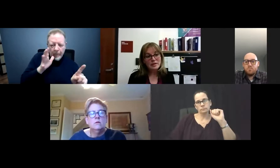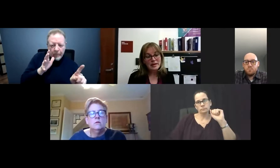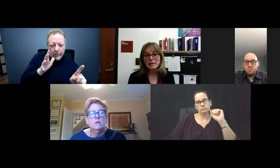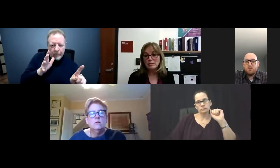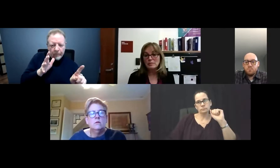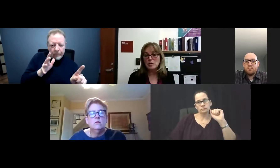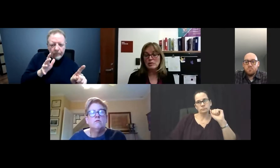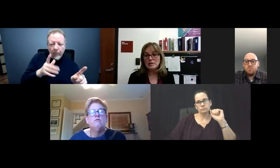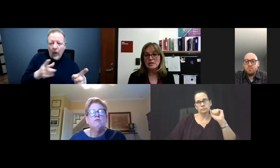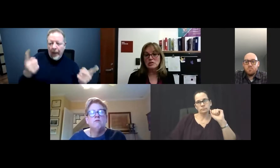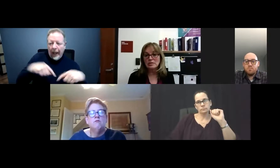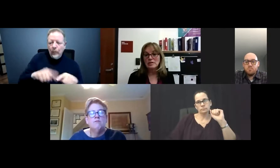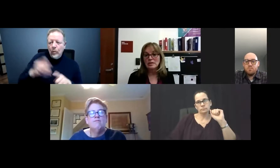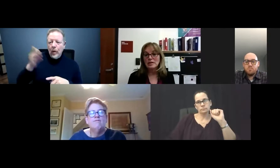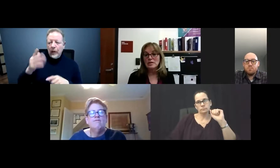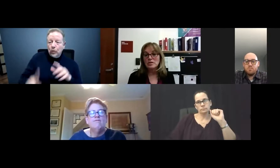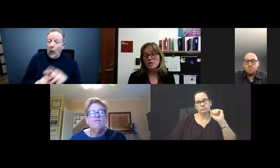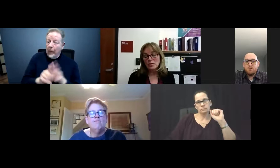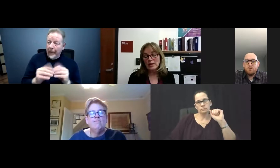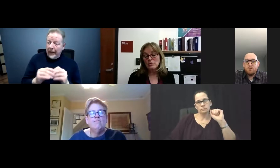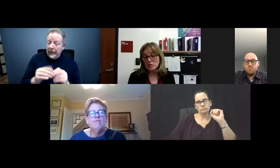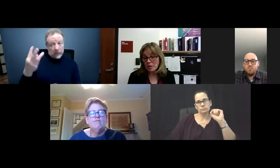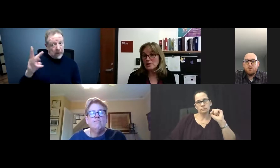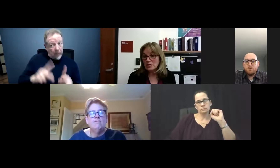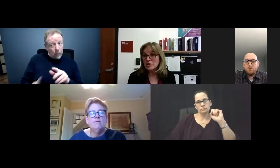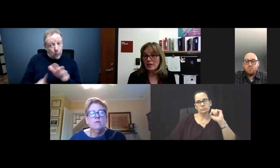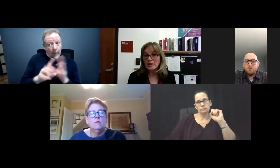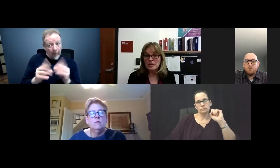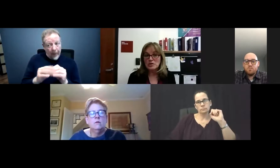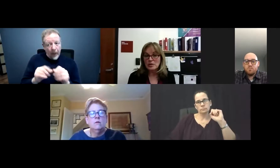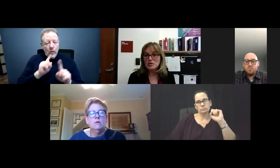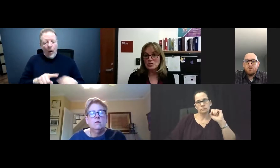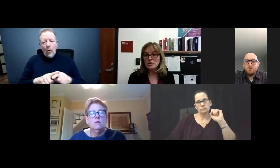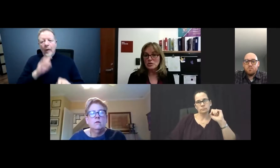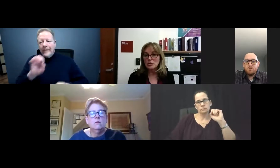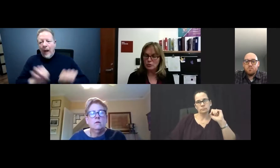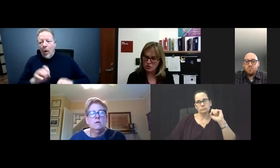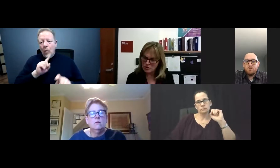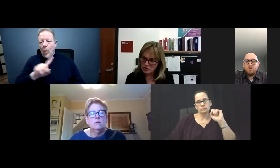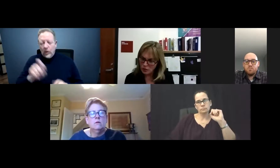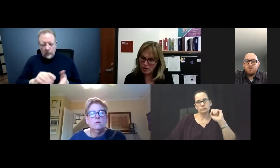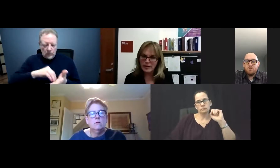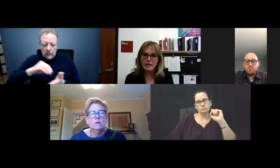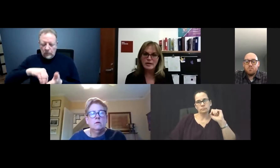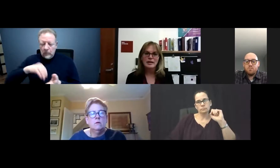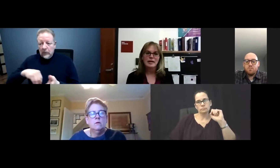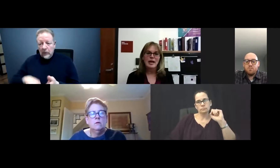came to the presentation. So, and responded to the evaluation questions too, which also weren't on there. I